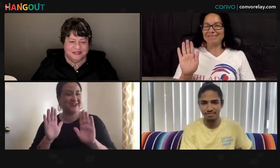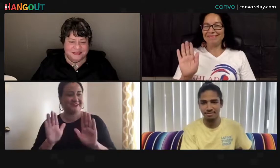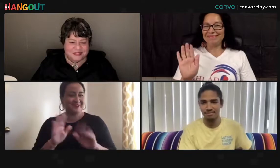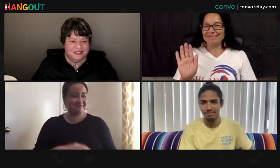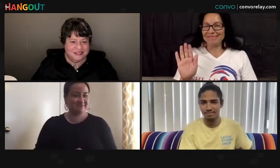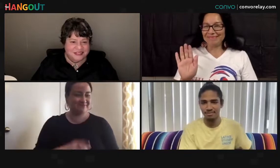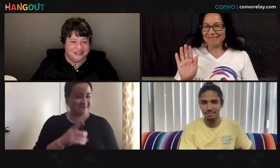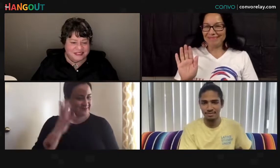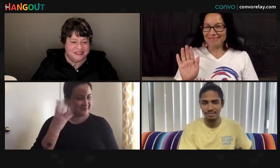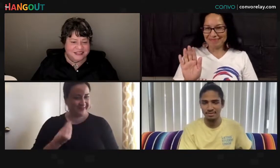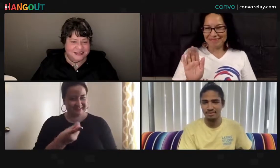answer your question.